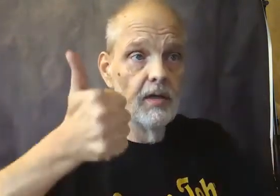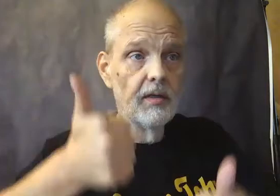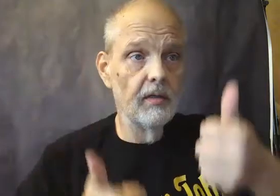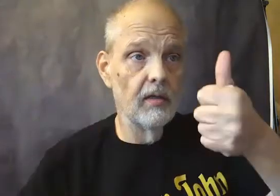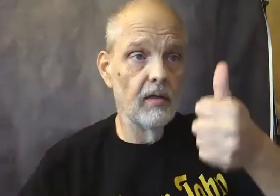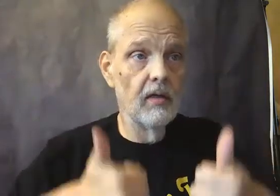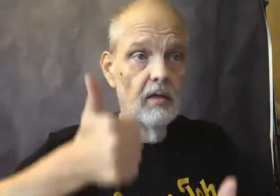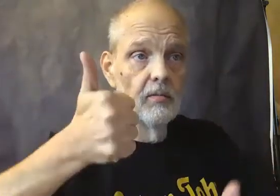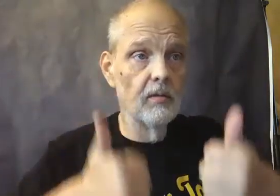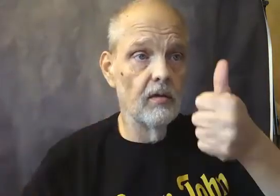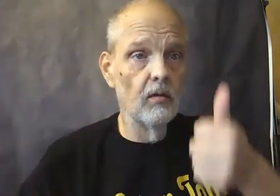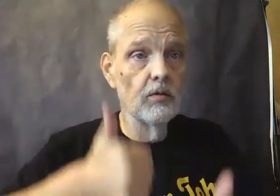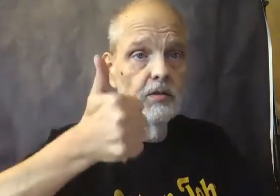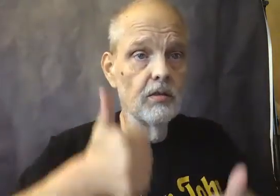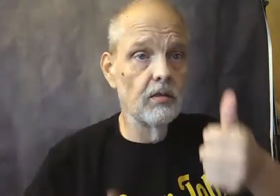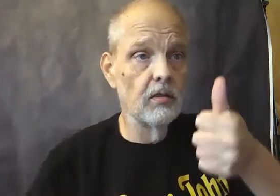And which,